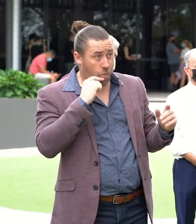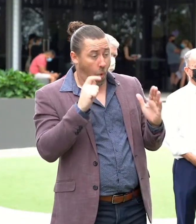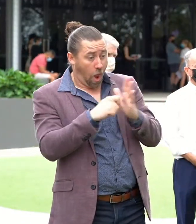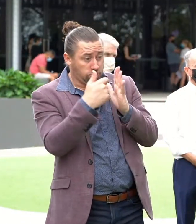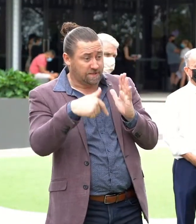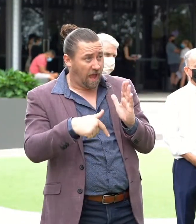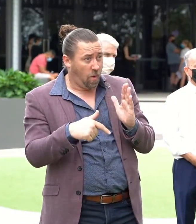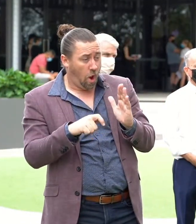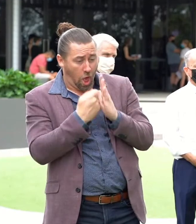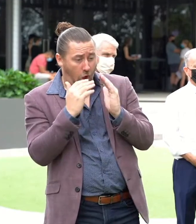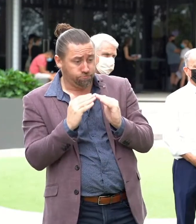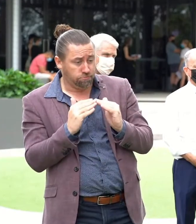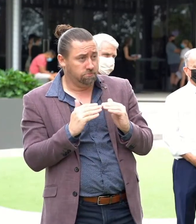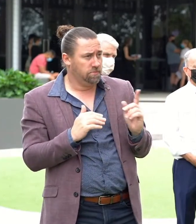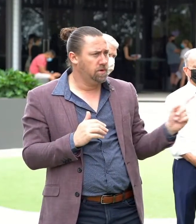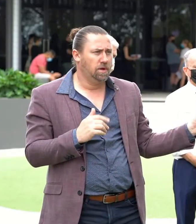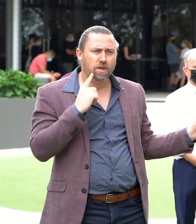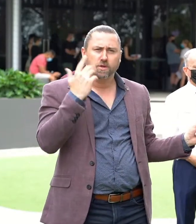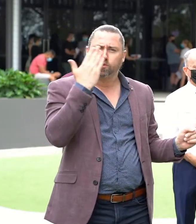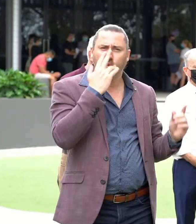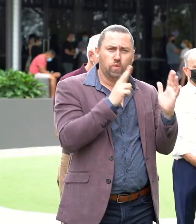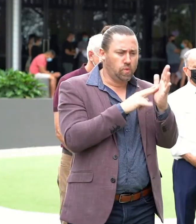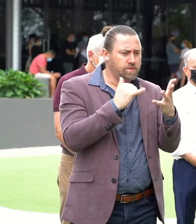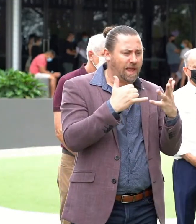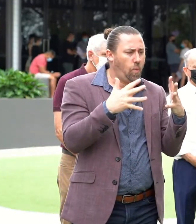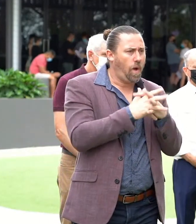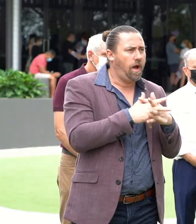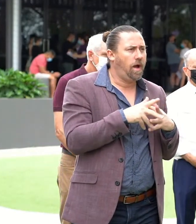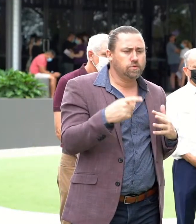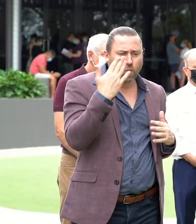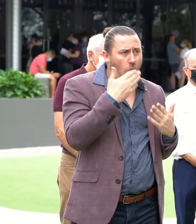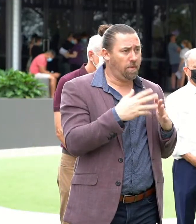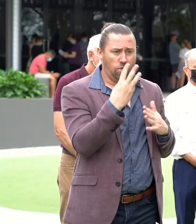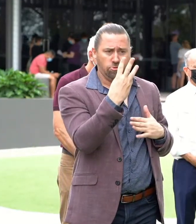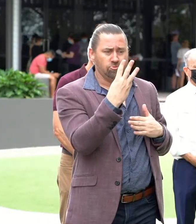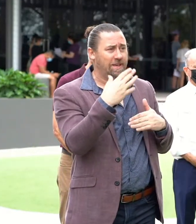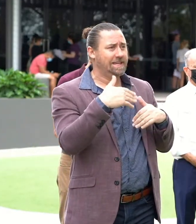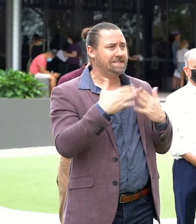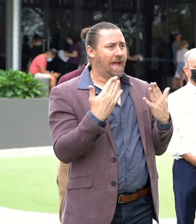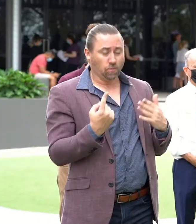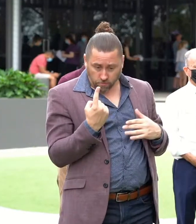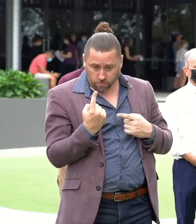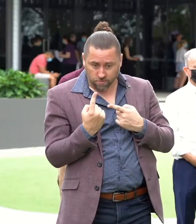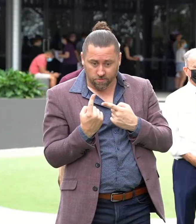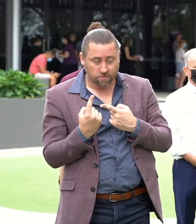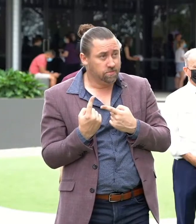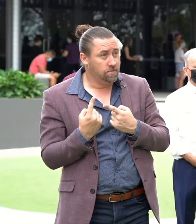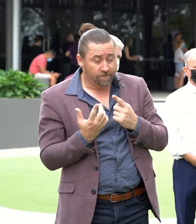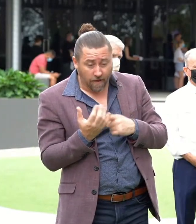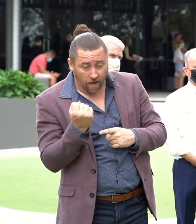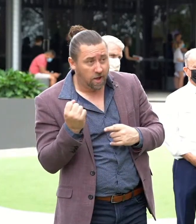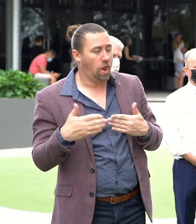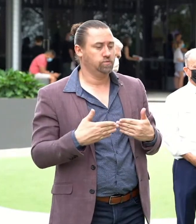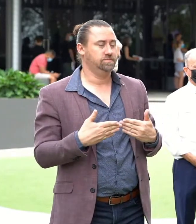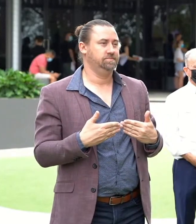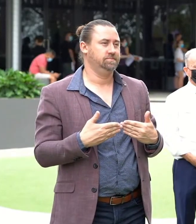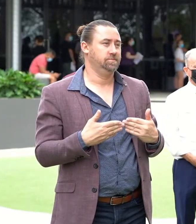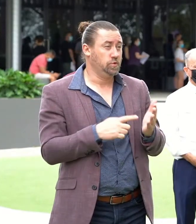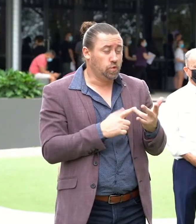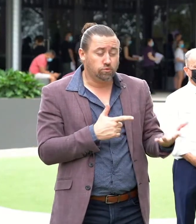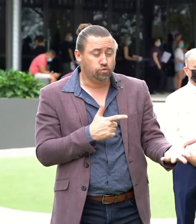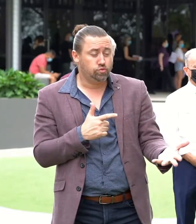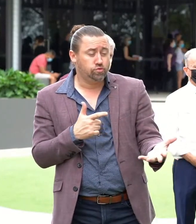Well, I know there was a school in New South Wales, I think that was open for 3 days. They had a positive case and they had to close down. for a clean and